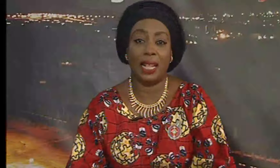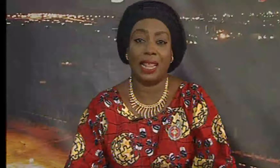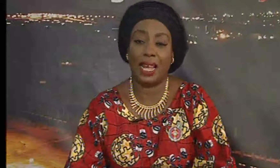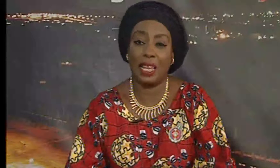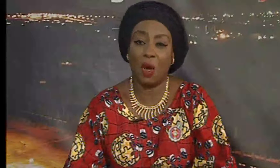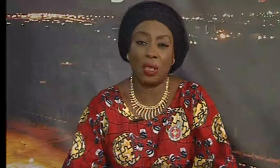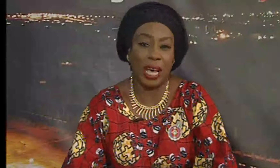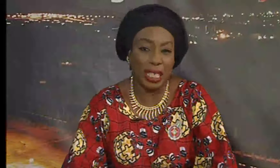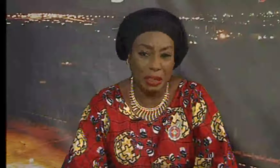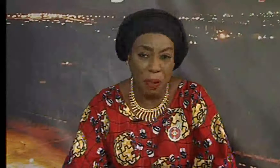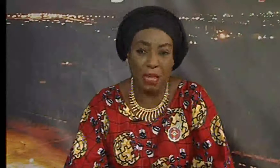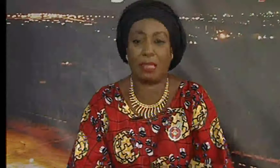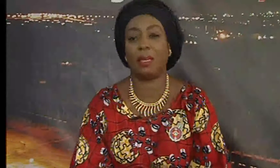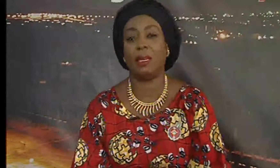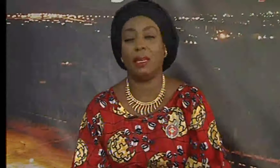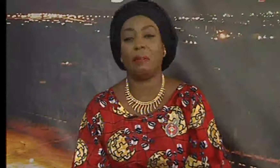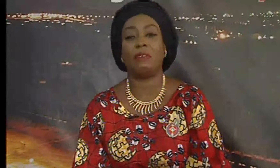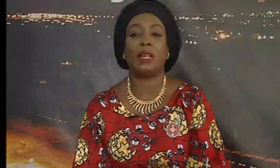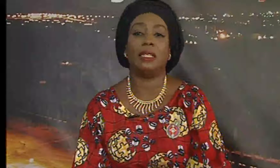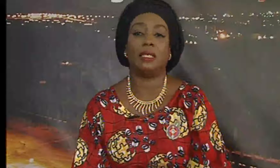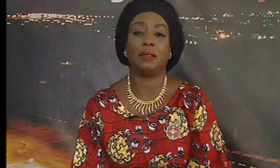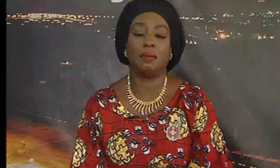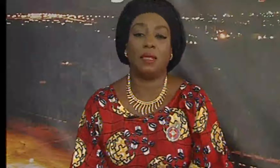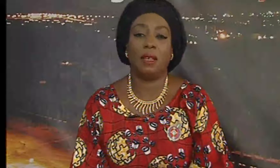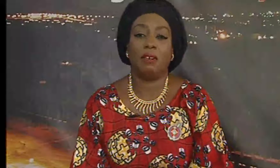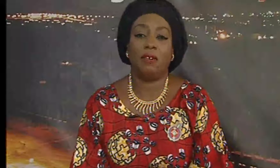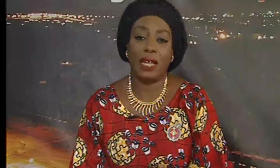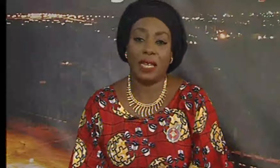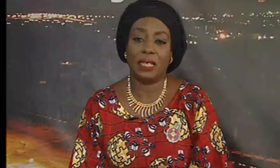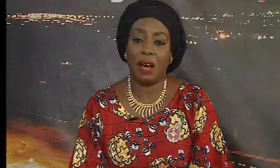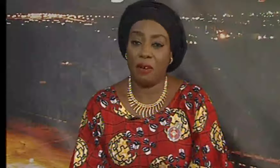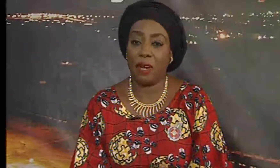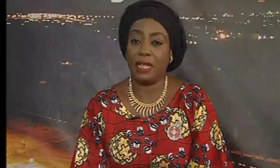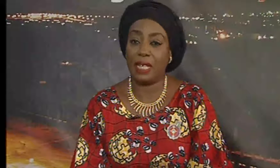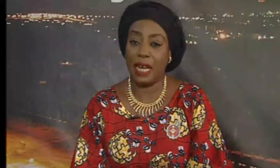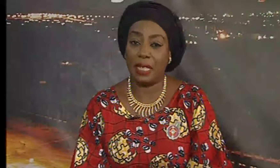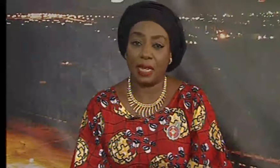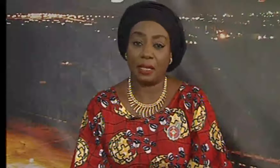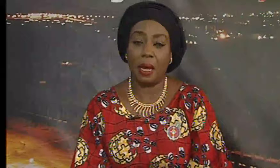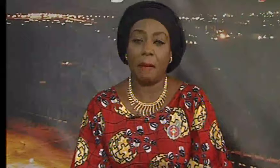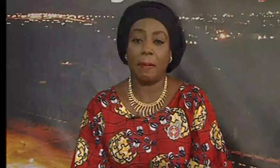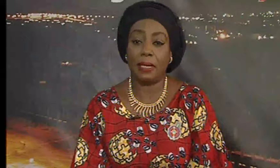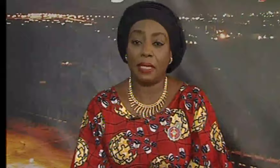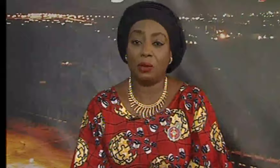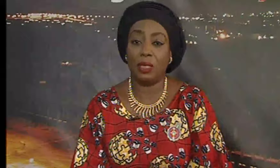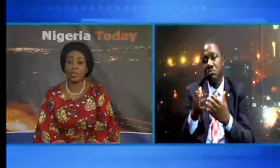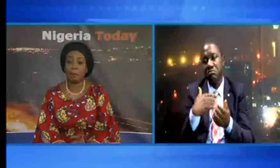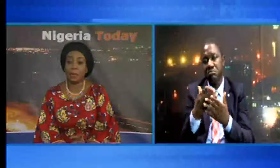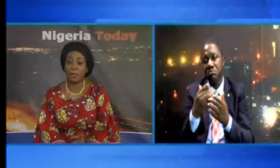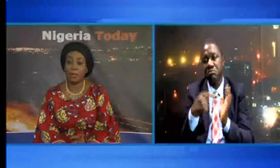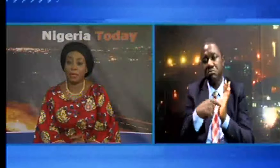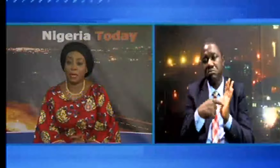data likely underestimates the prevalence. Findings, however, indicate that persons